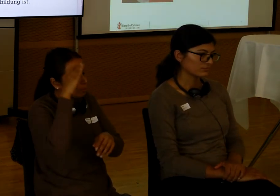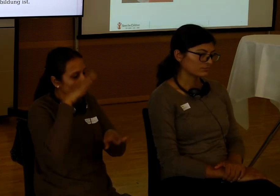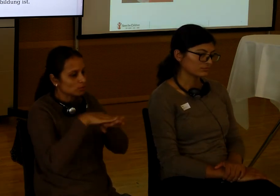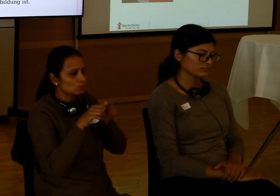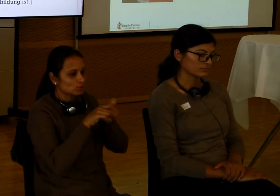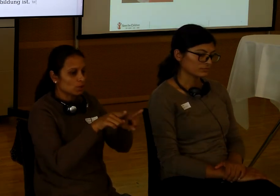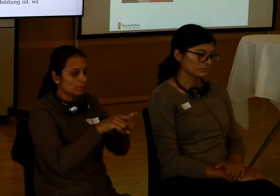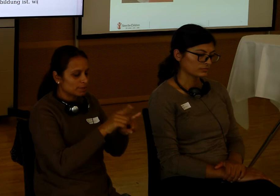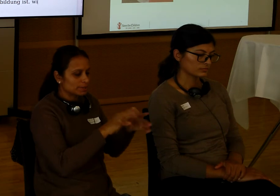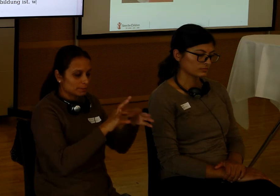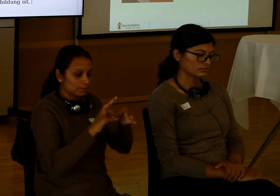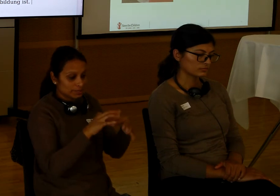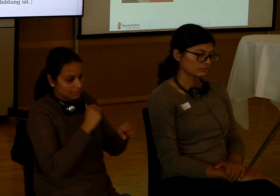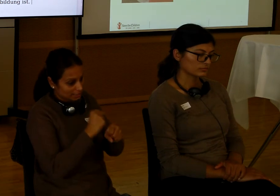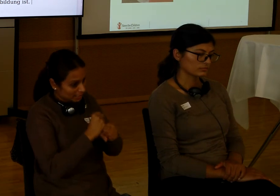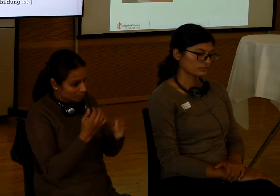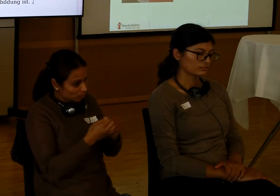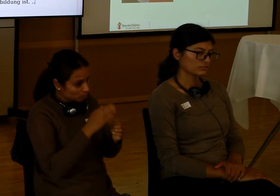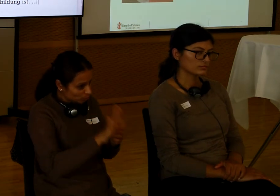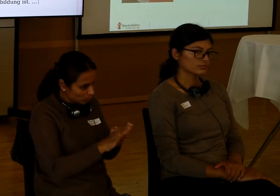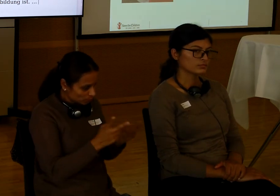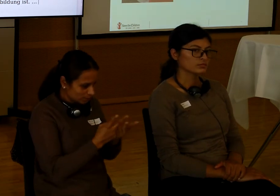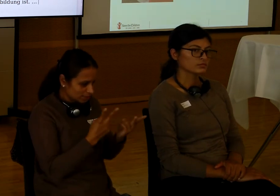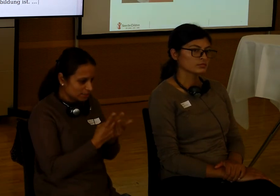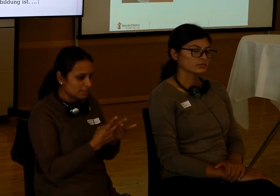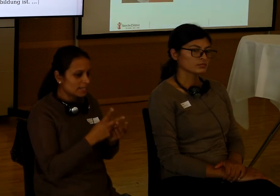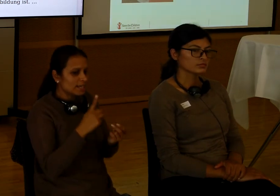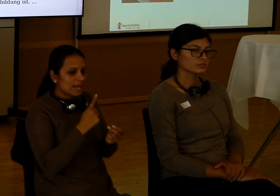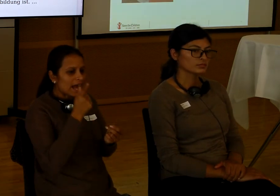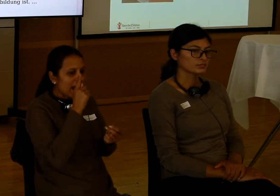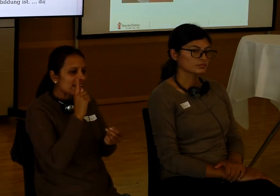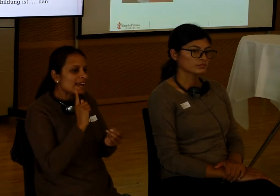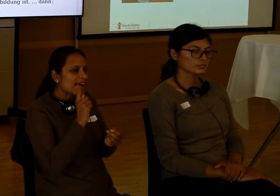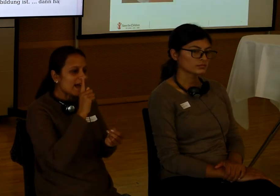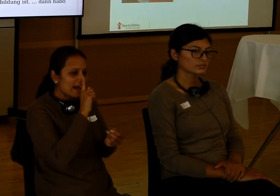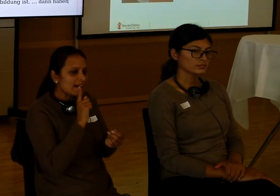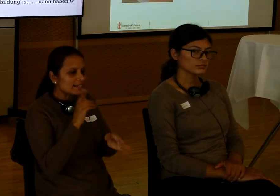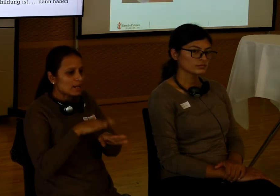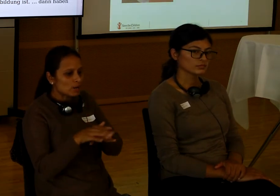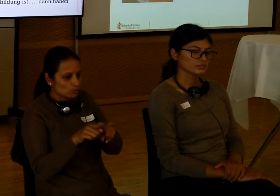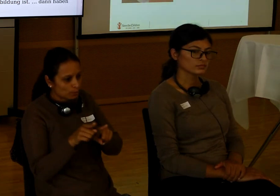Parental groups were established for caregivers of children with disabilities,